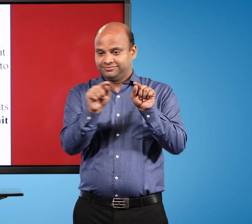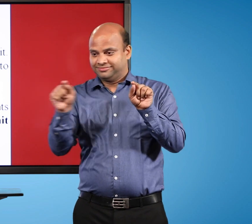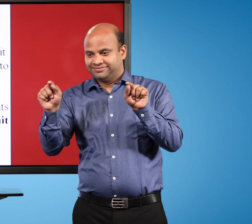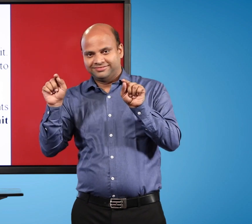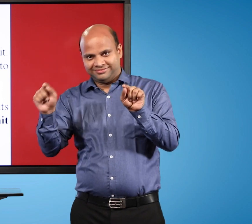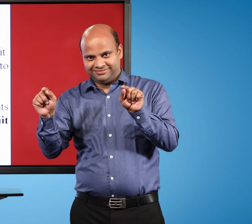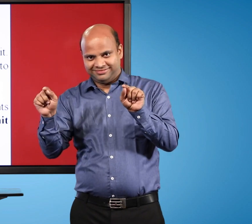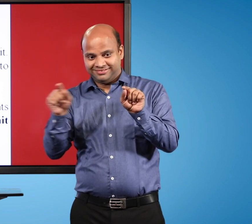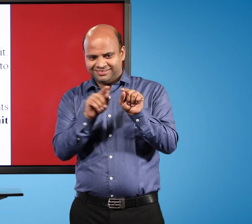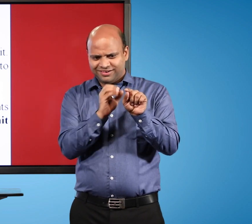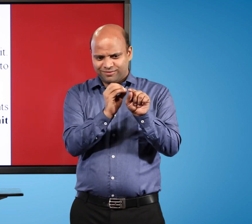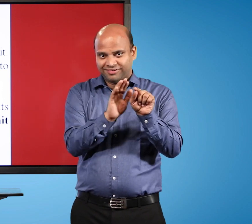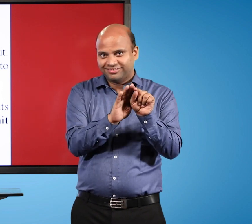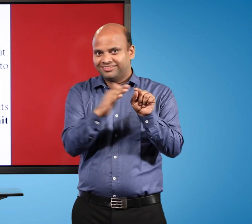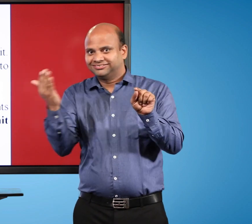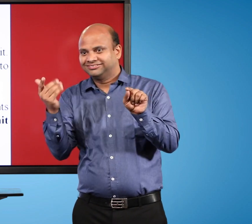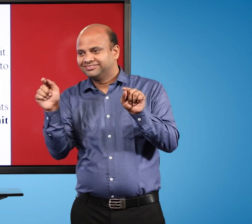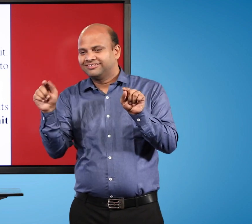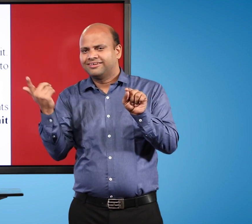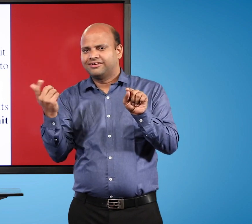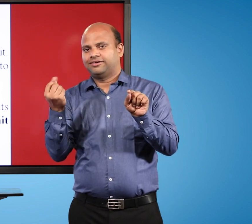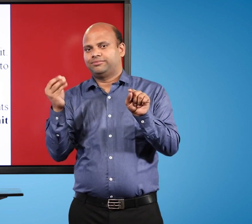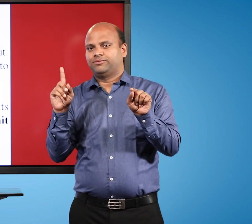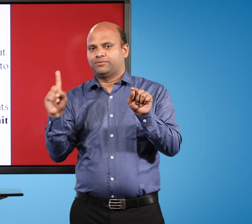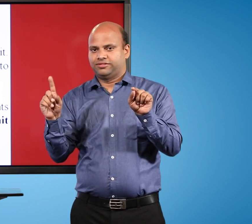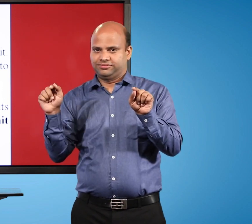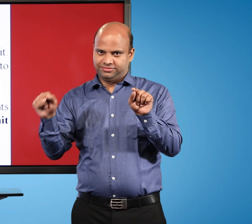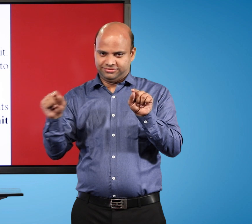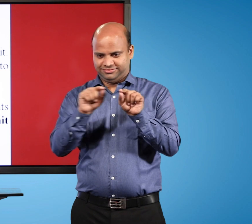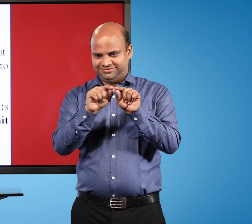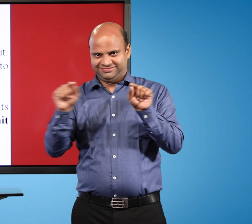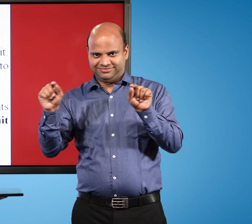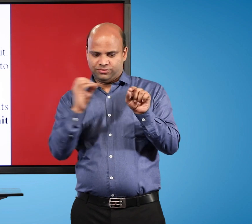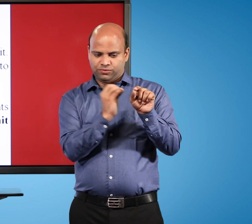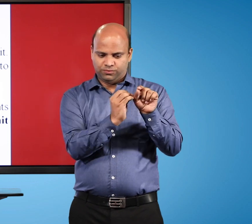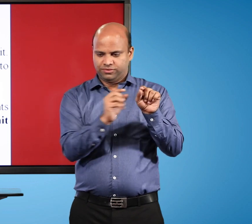Label it 0. Mark a second point to the right of 0. Label it 1.